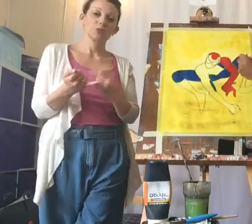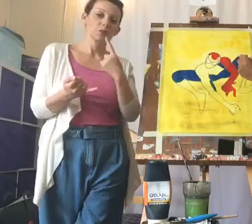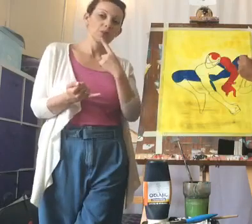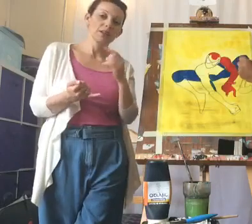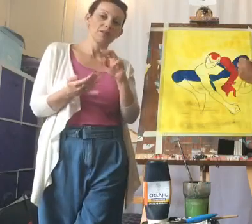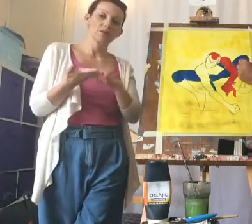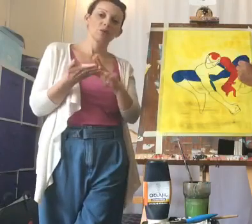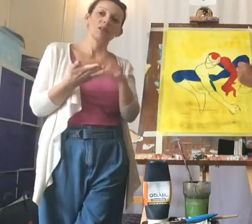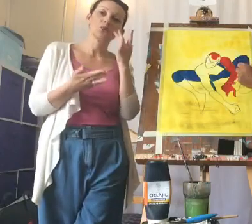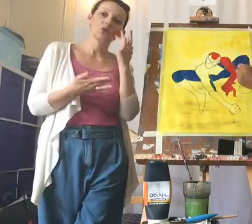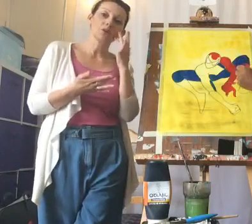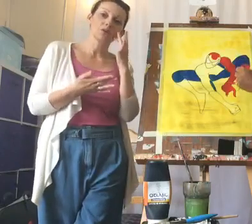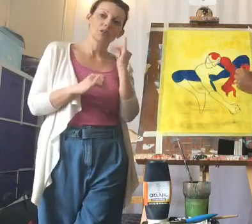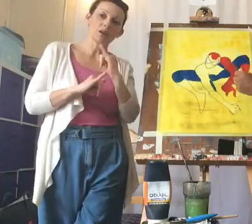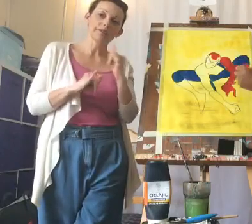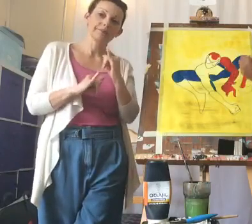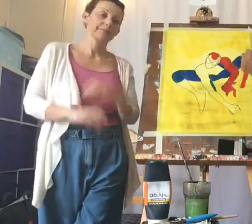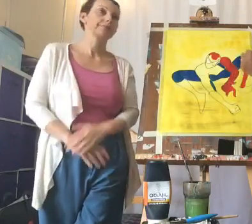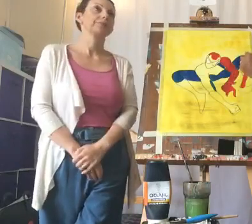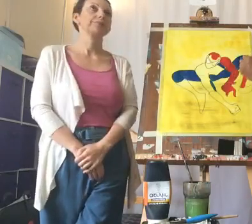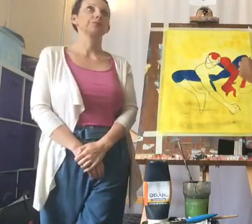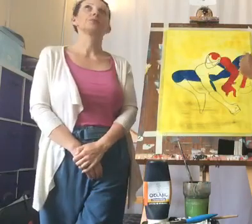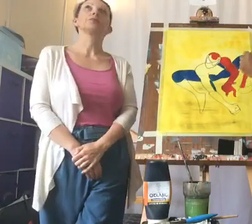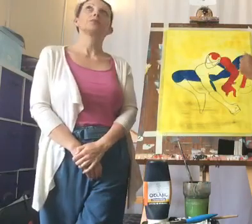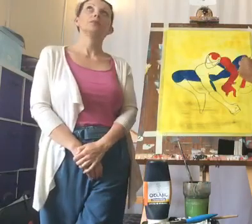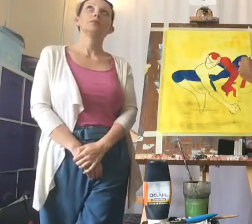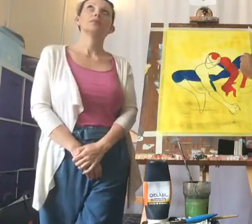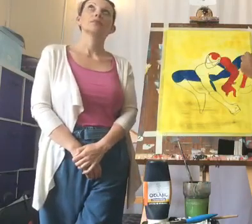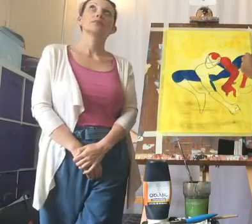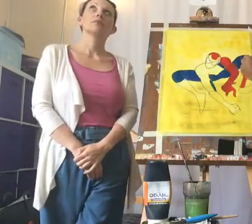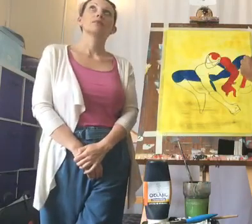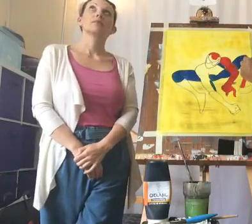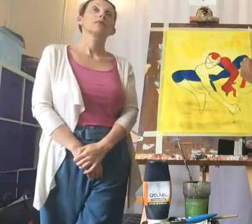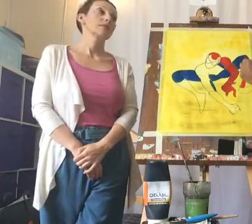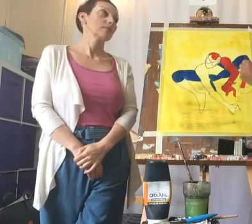Sean just wants to point out that normally your jokes suck.